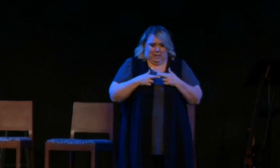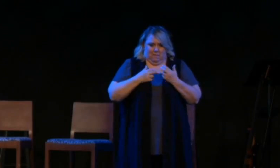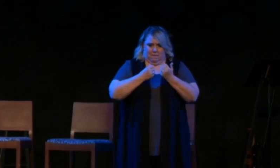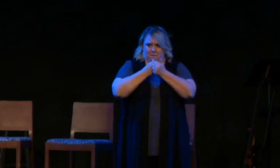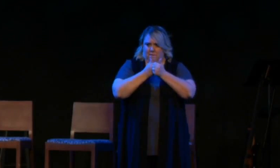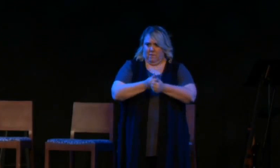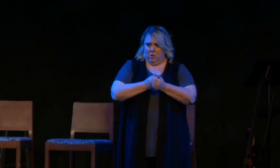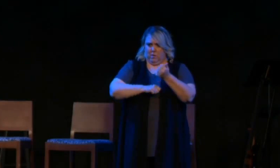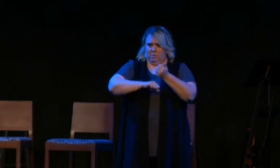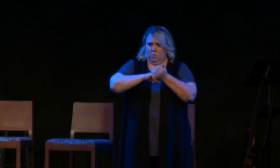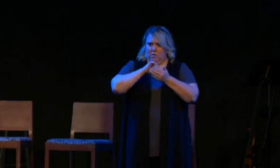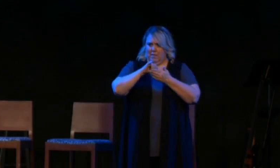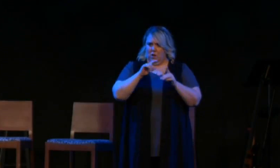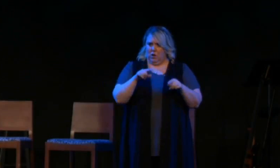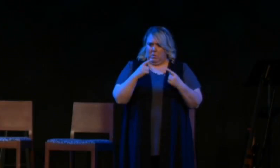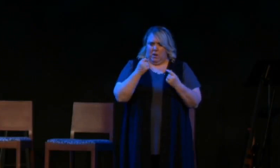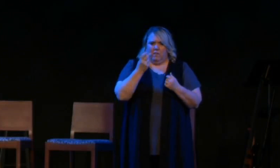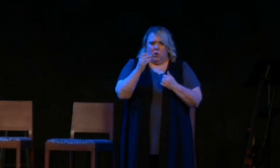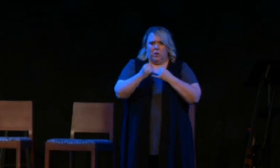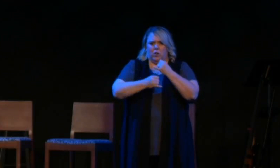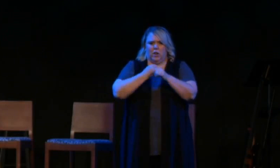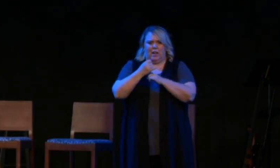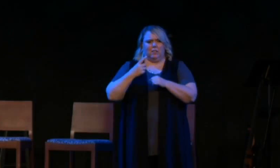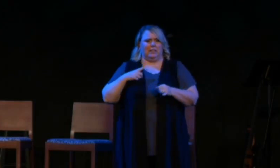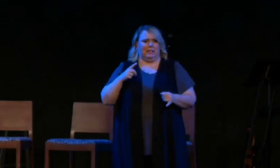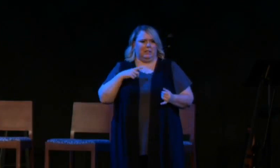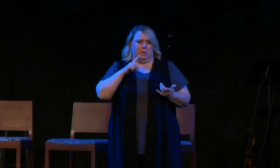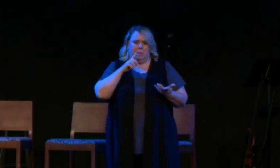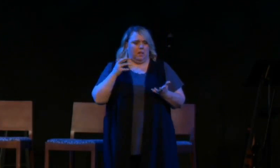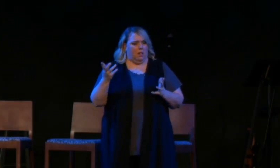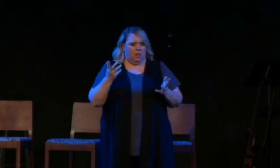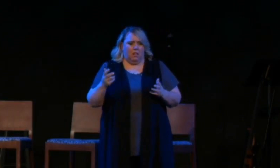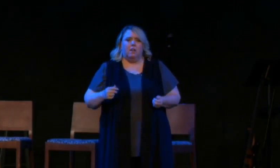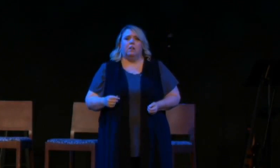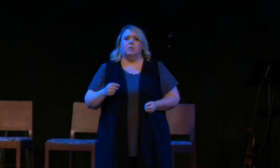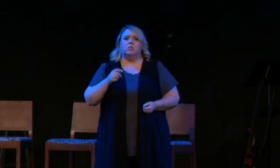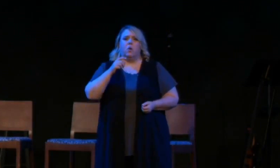a certain number of international delegates will determine the outcome of St. Louis. So that's what I had to say about the plan.